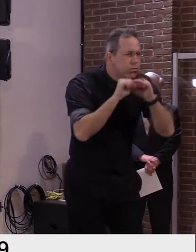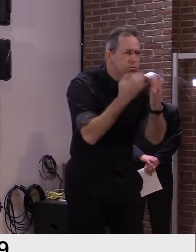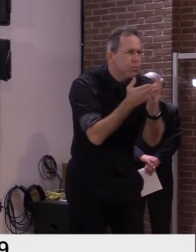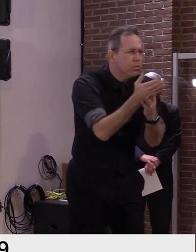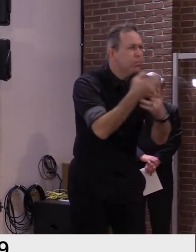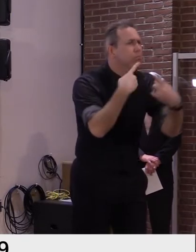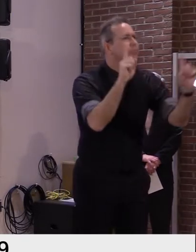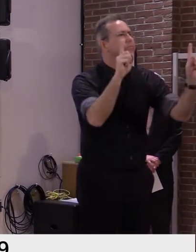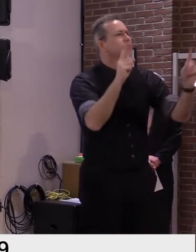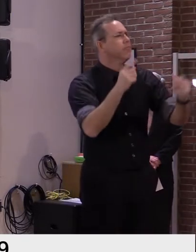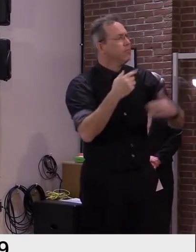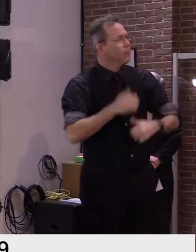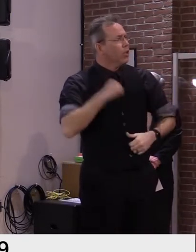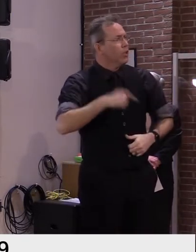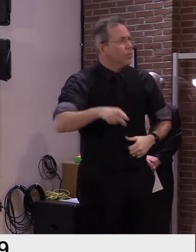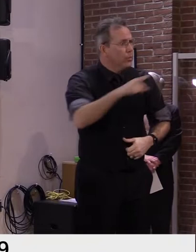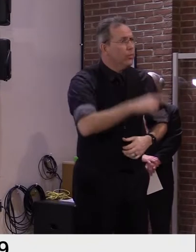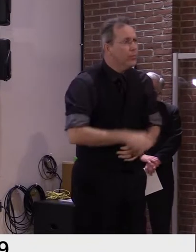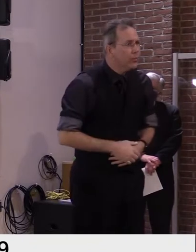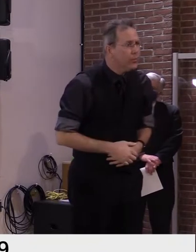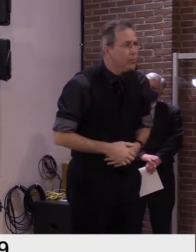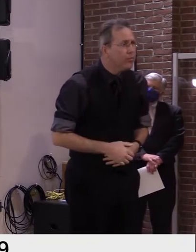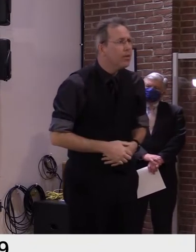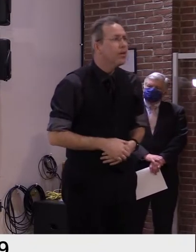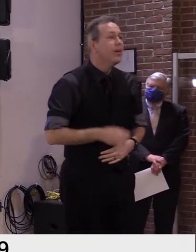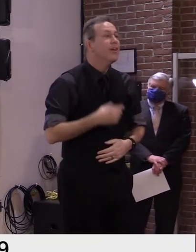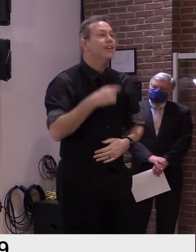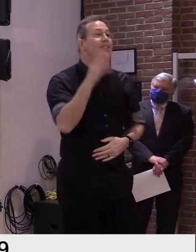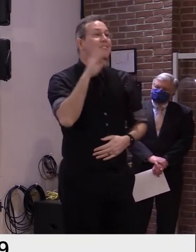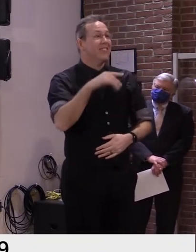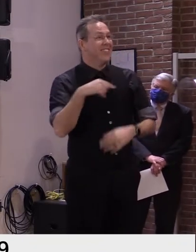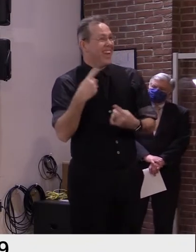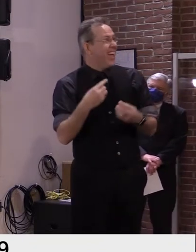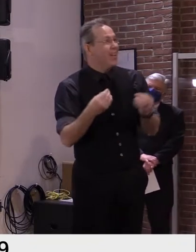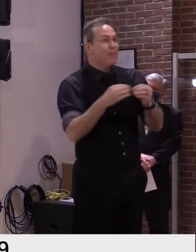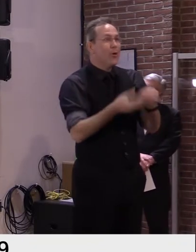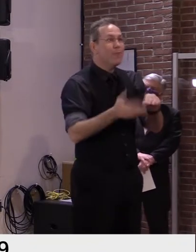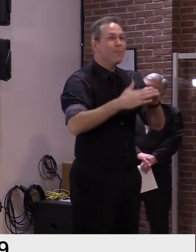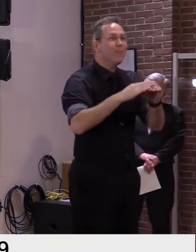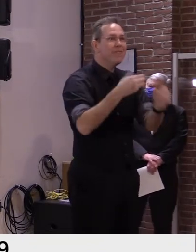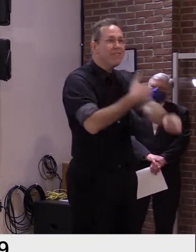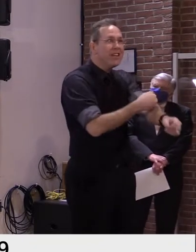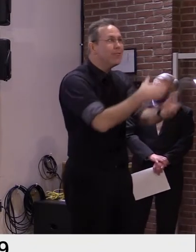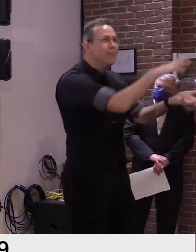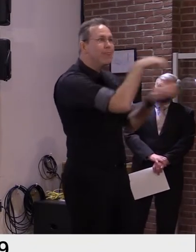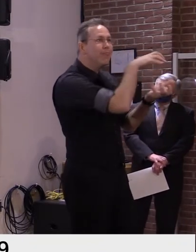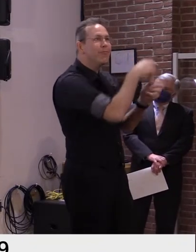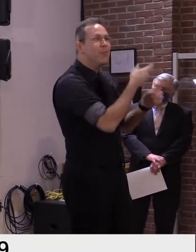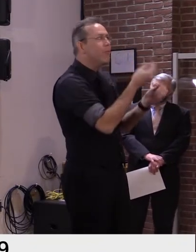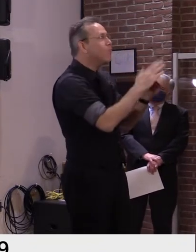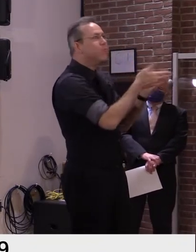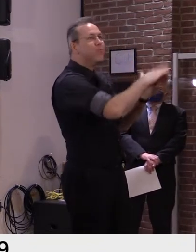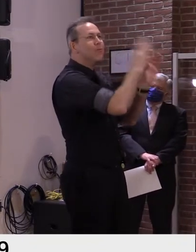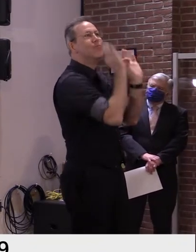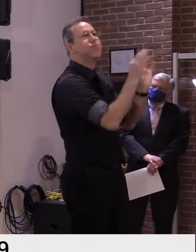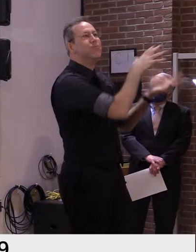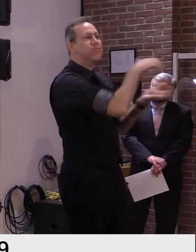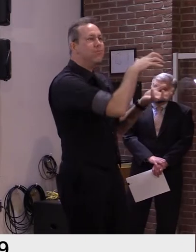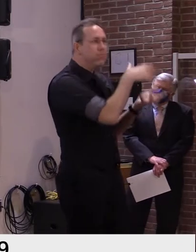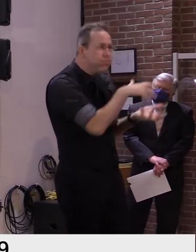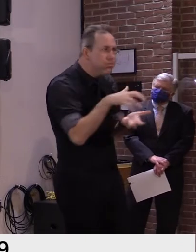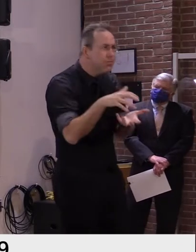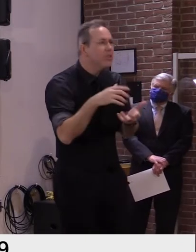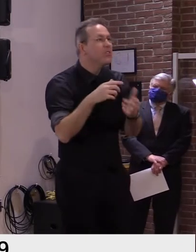Next, because of increased supply through Johnson & Johnson and the federal pharmacy program with Walgreens, we're